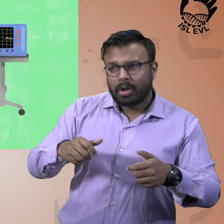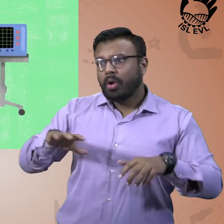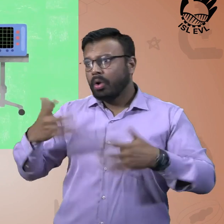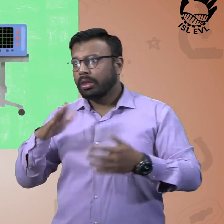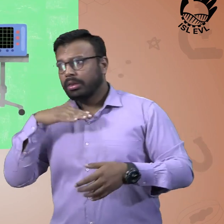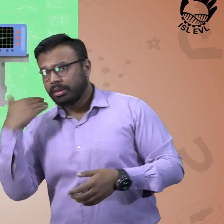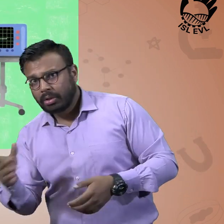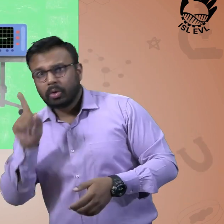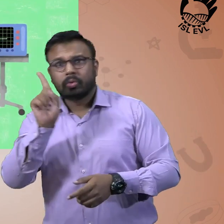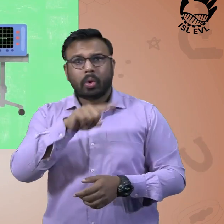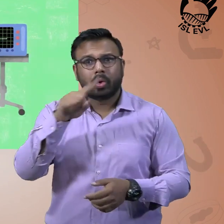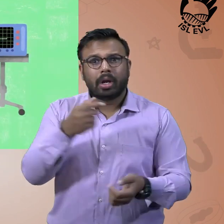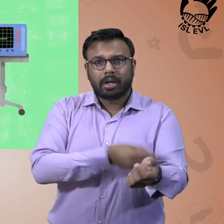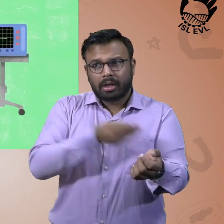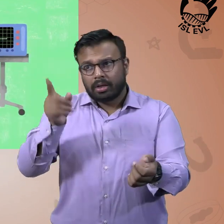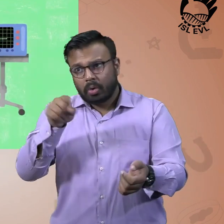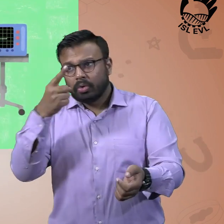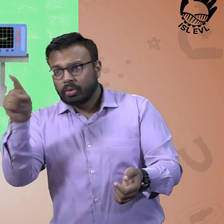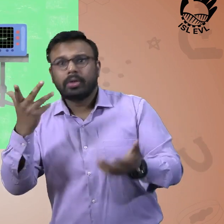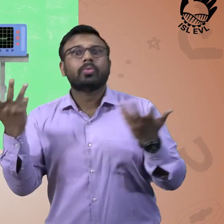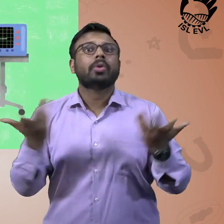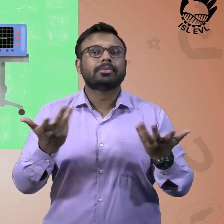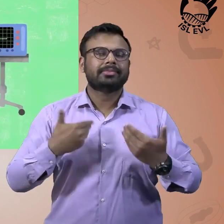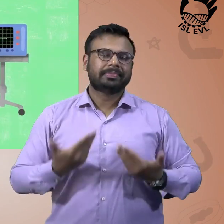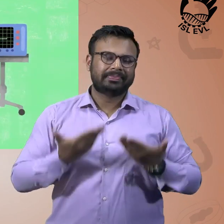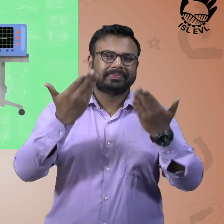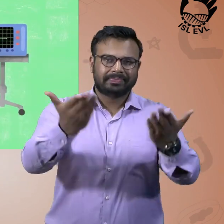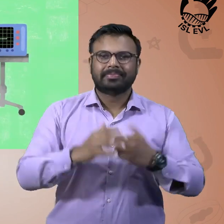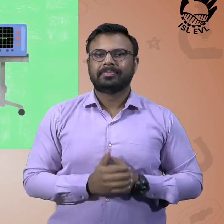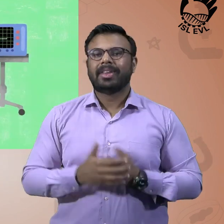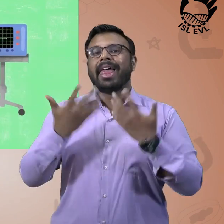during blood transfusion, finding the correct blood type is a matter of life and death.